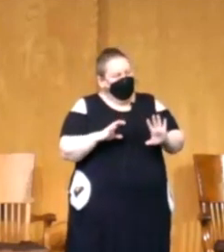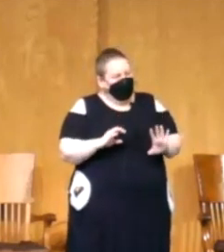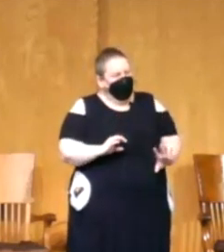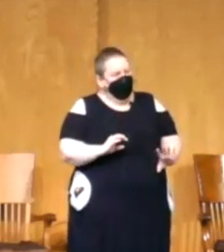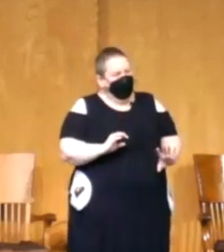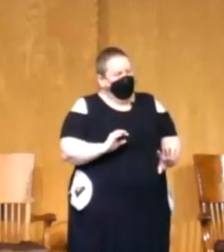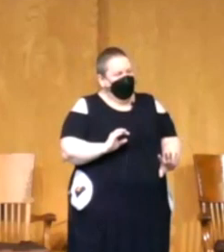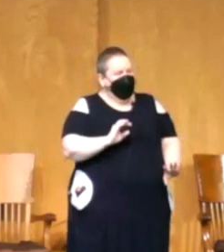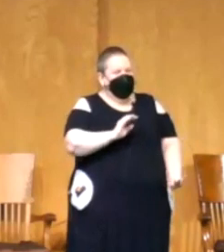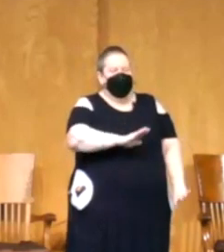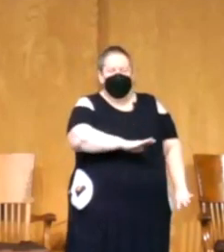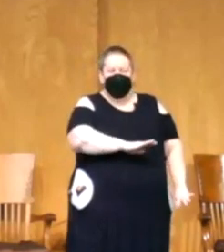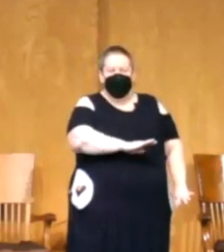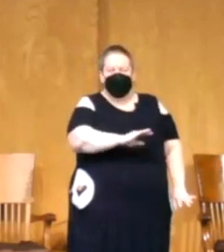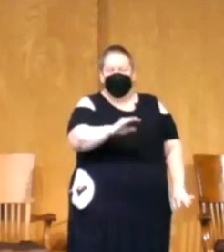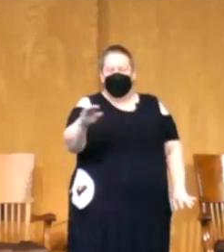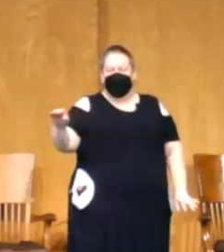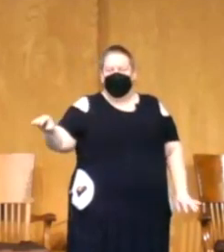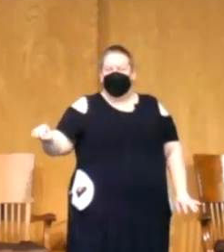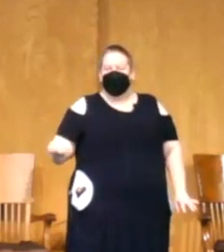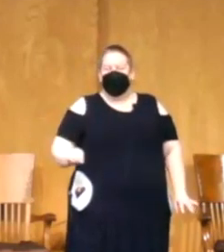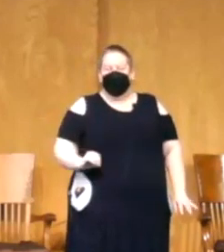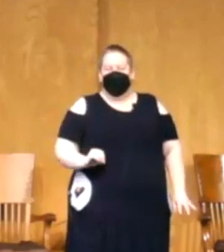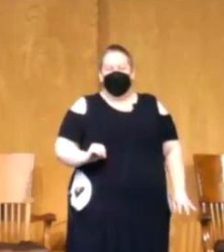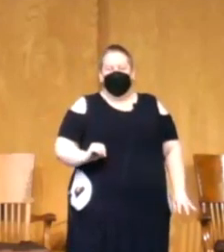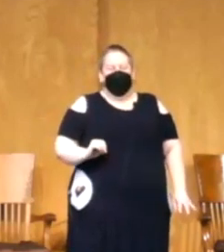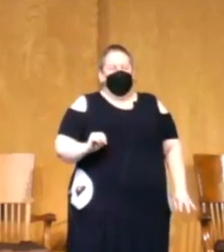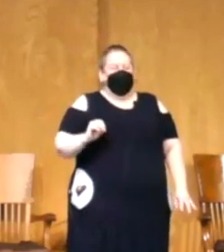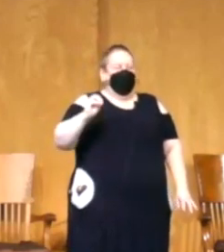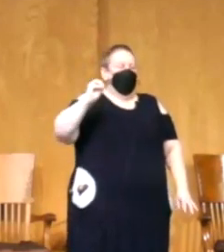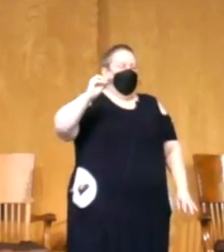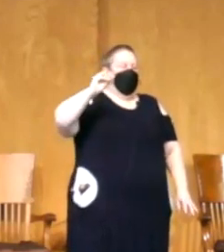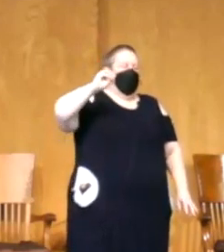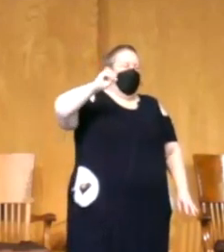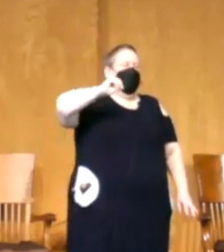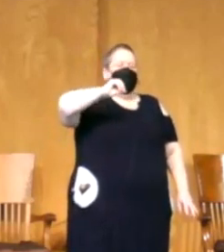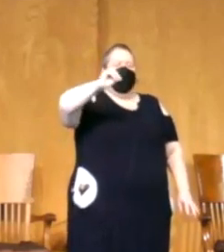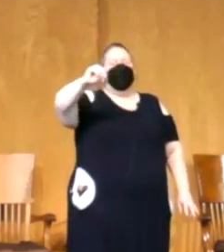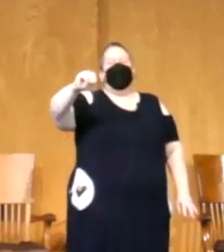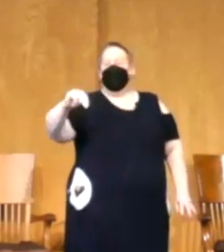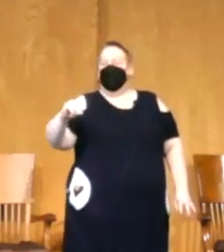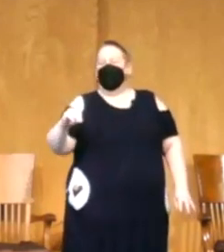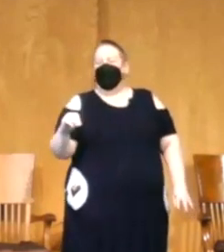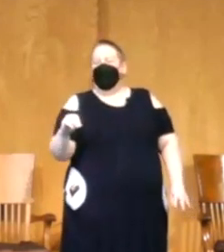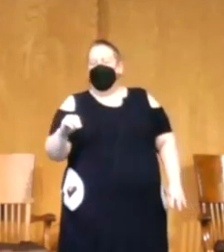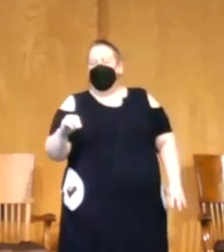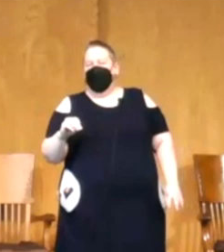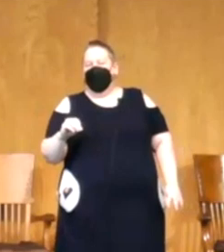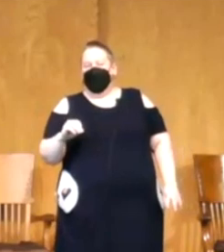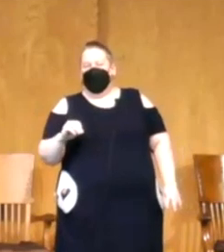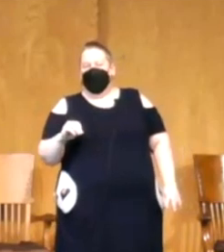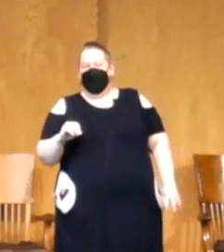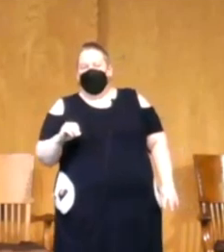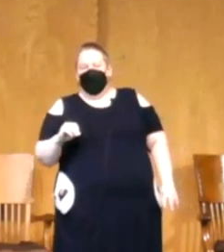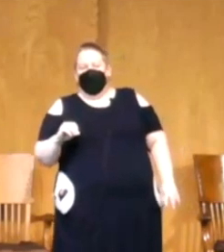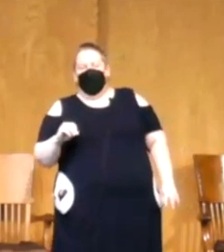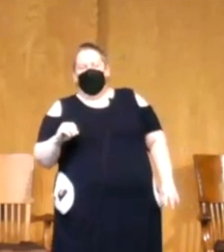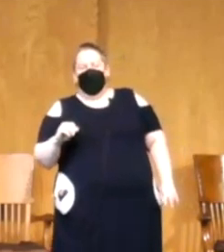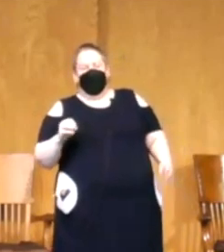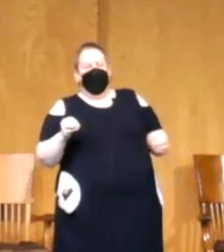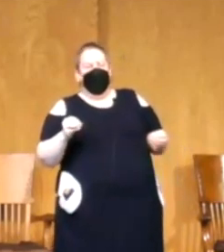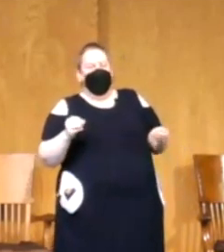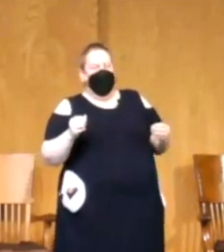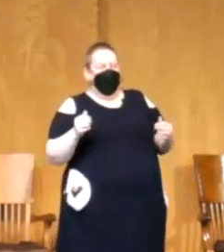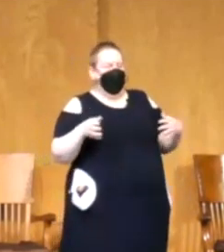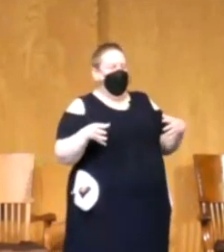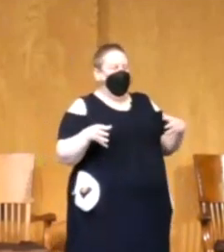for yourself in your life when you leave this space, in when you're with your people, when